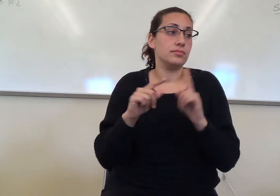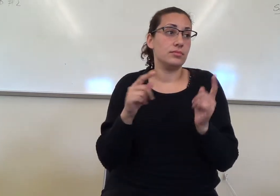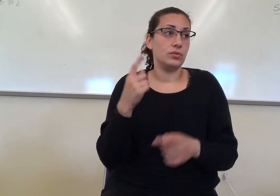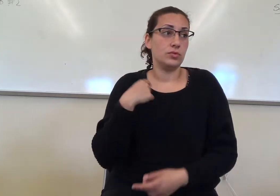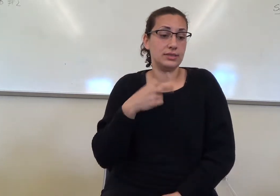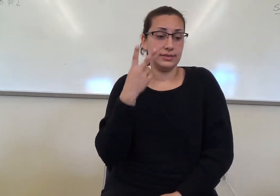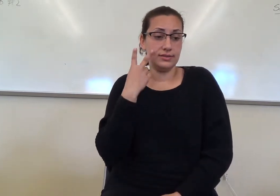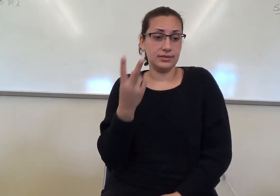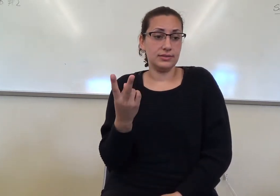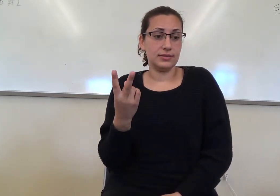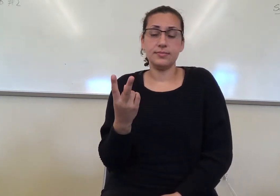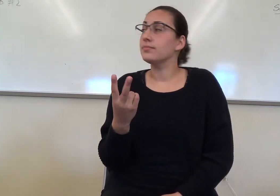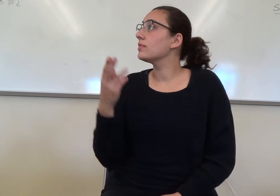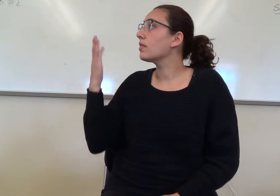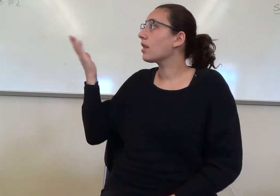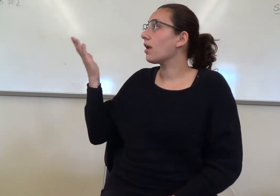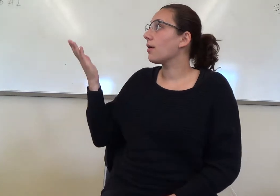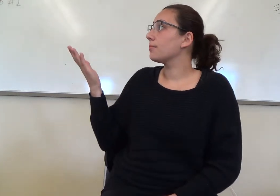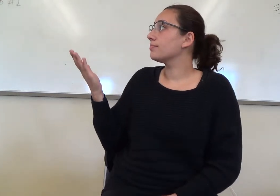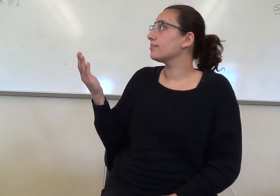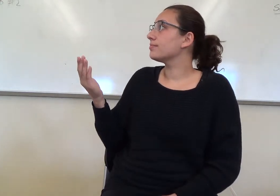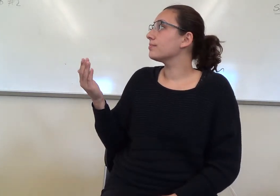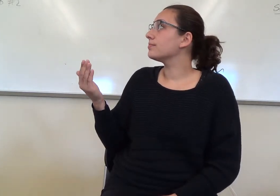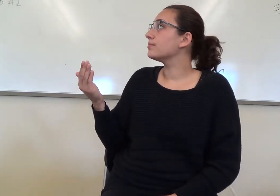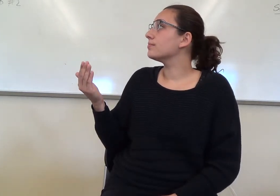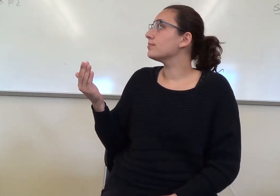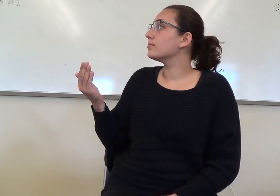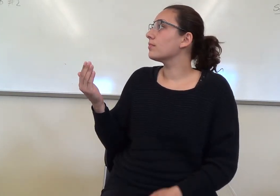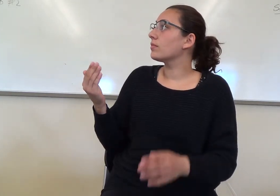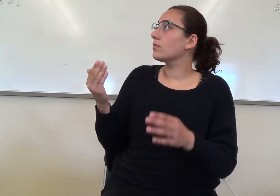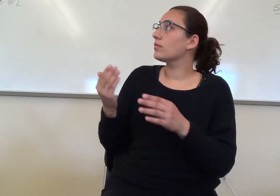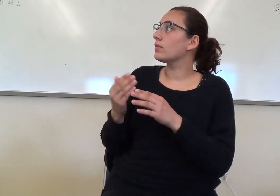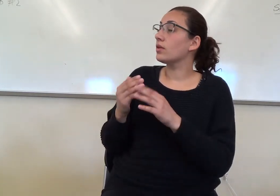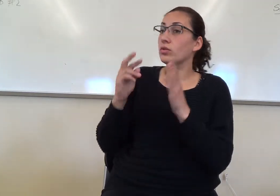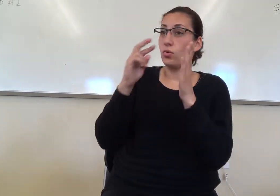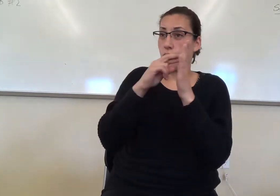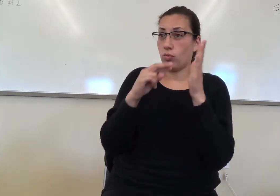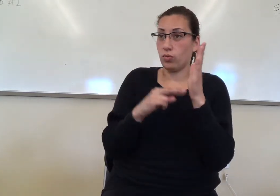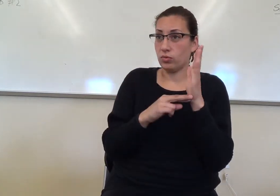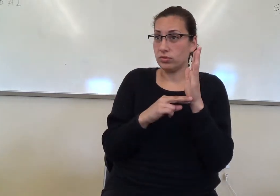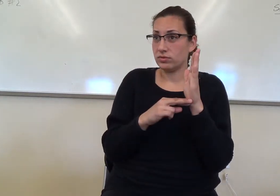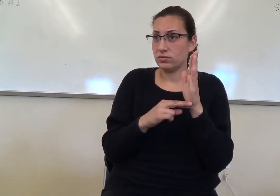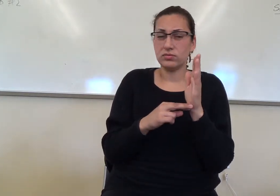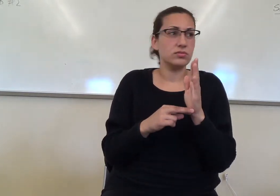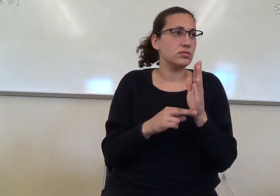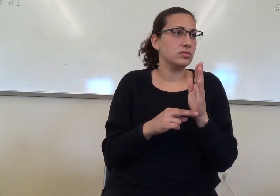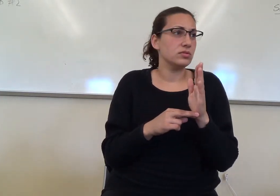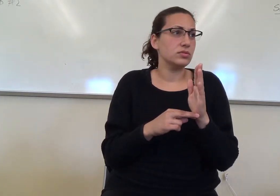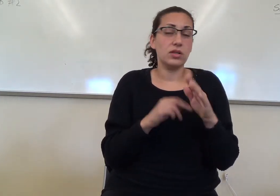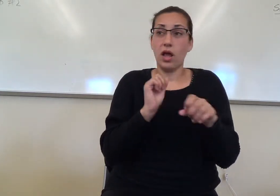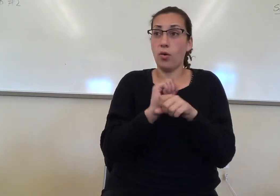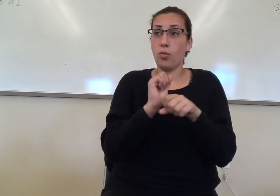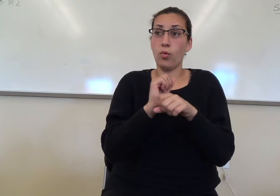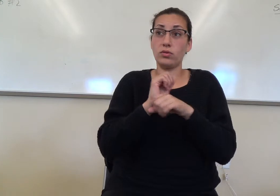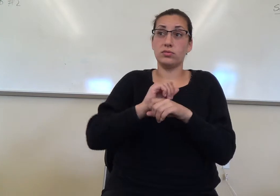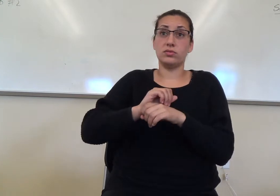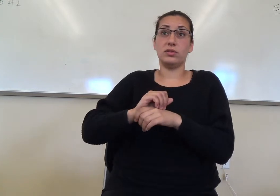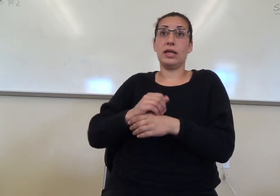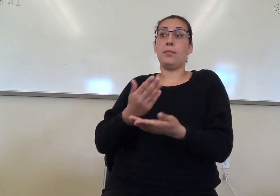those strategies that worked all the time for us earlier in the semester don't always